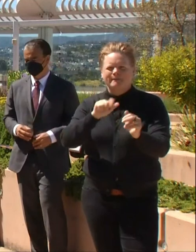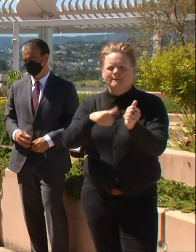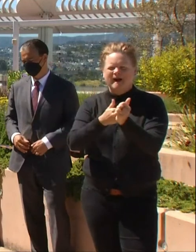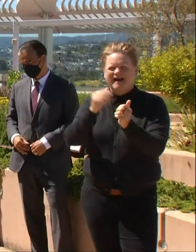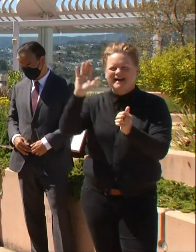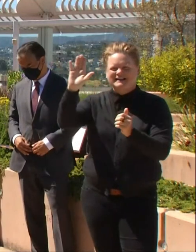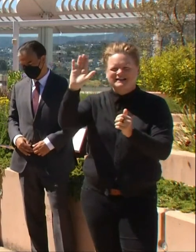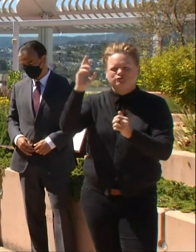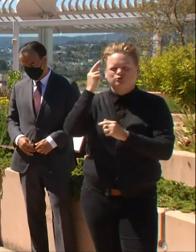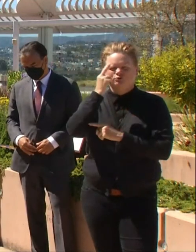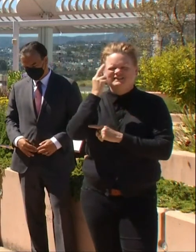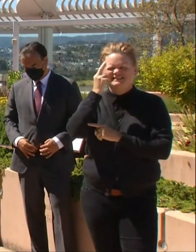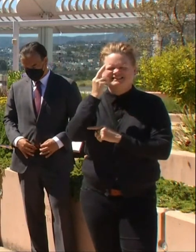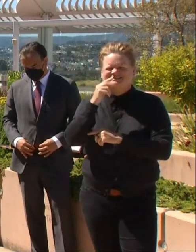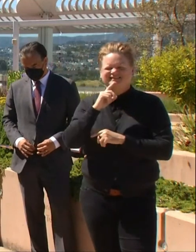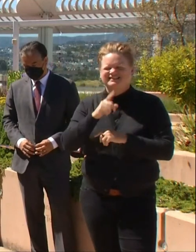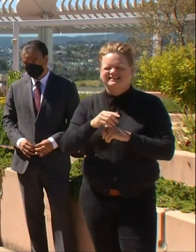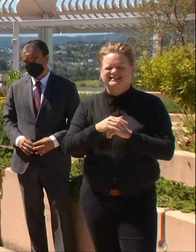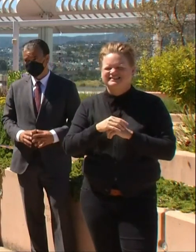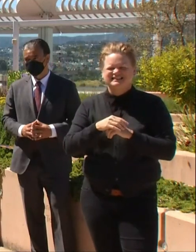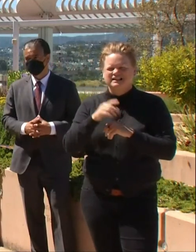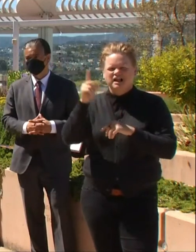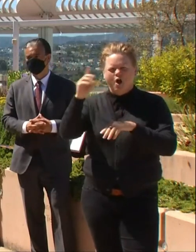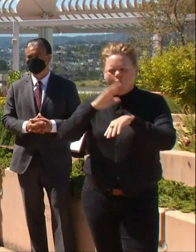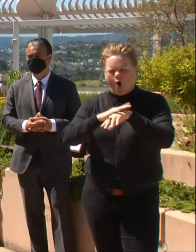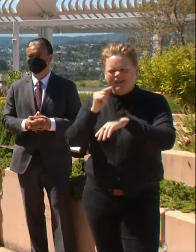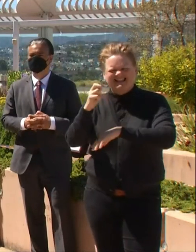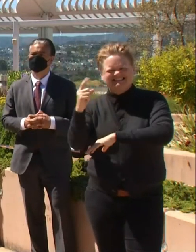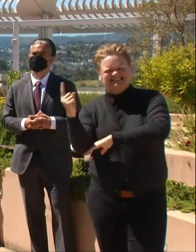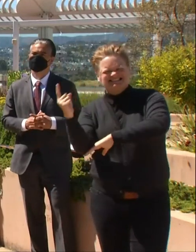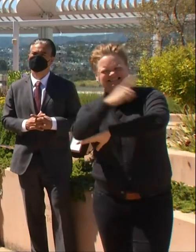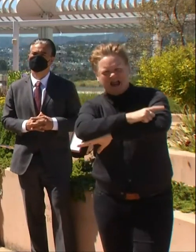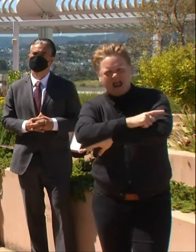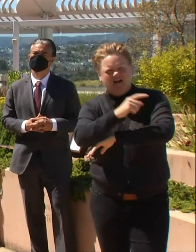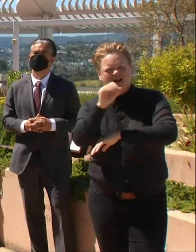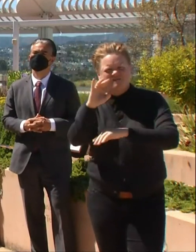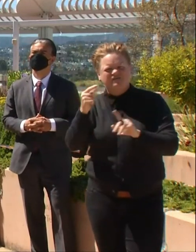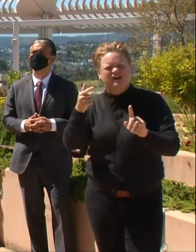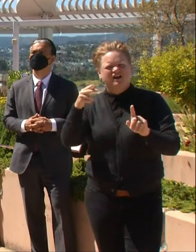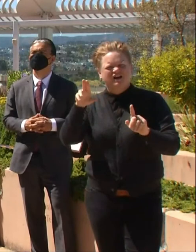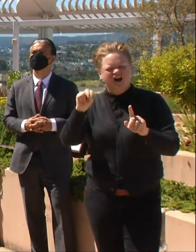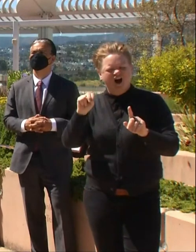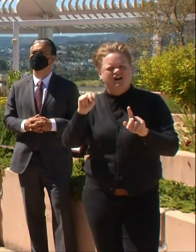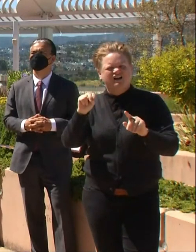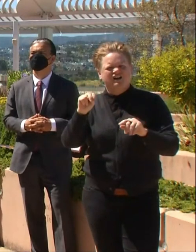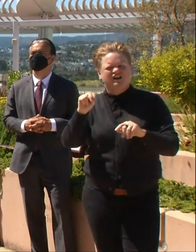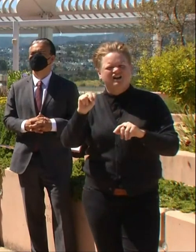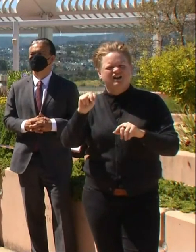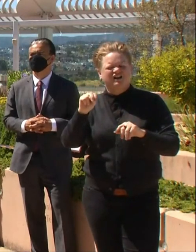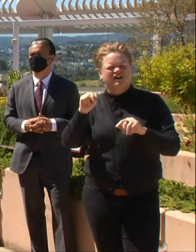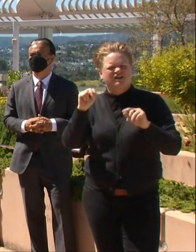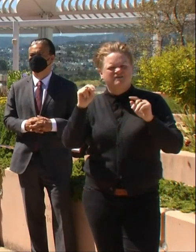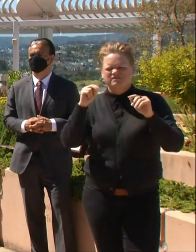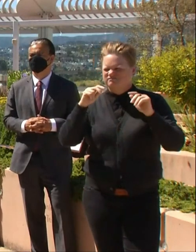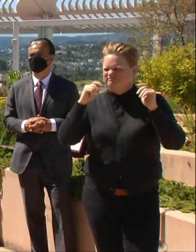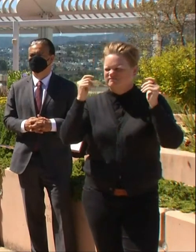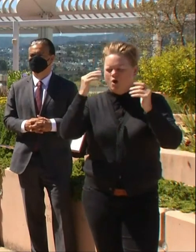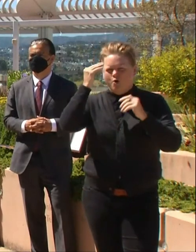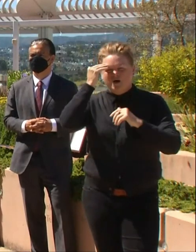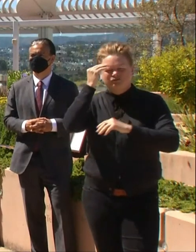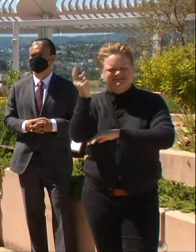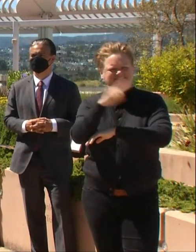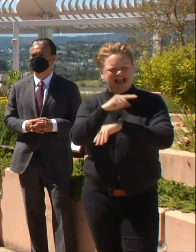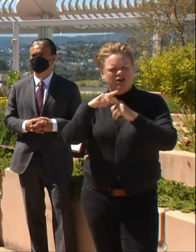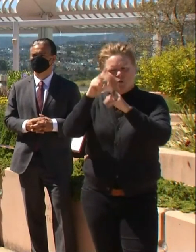lives of thousands of families that were destroyed because of gun violence, and he chooses to put this decision